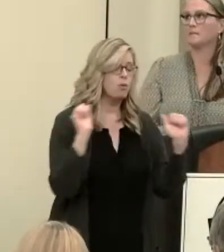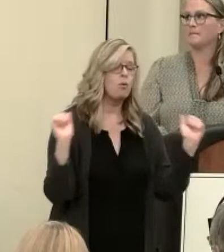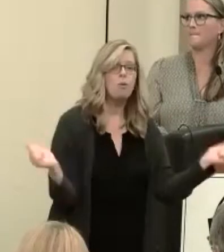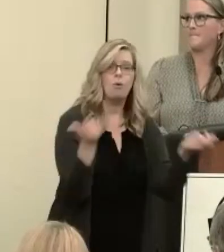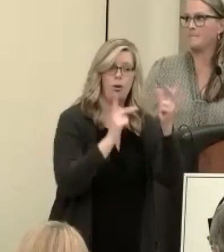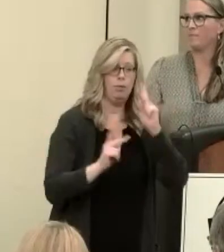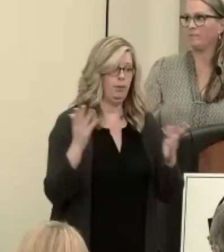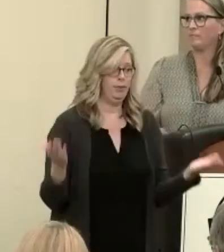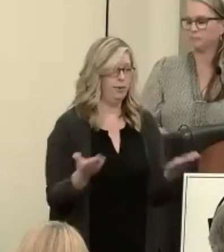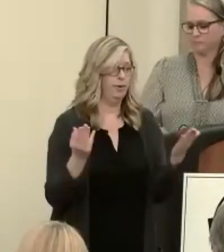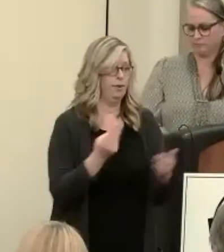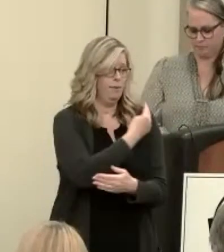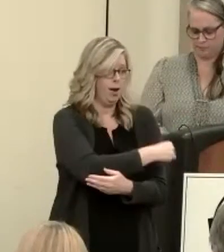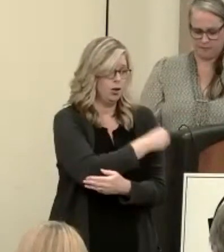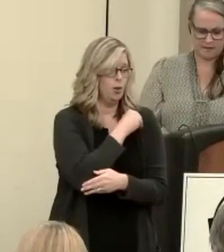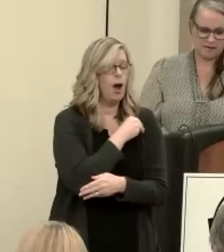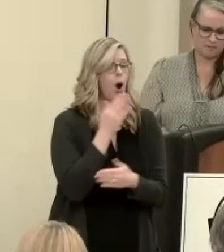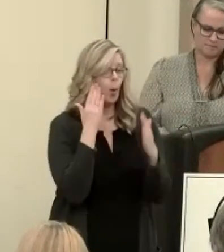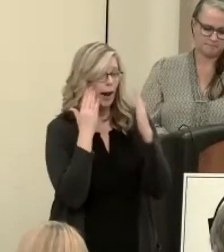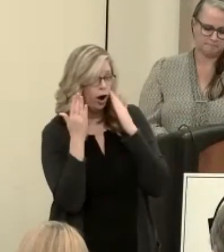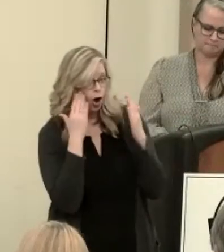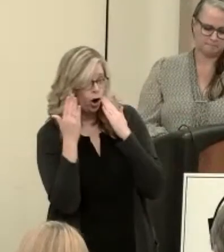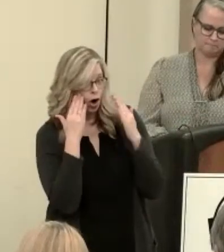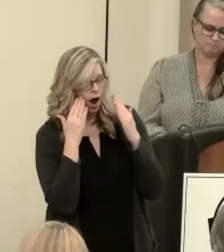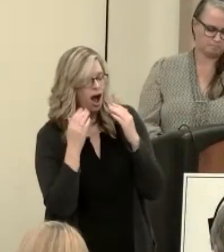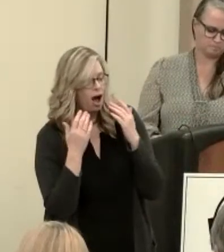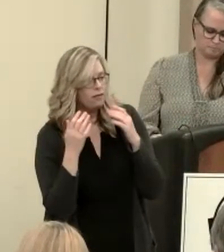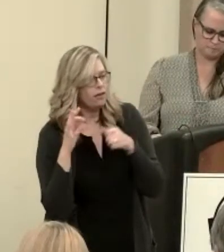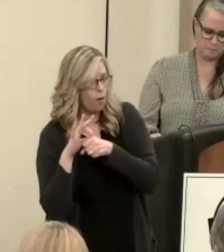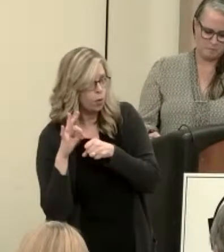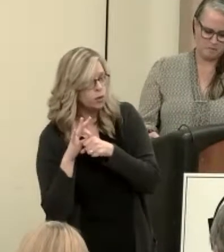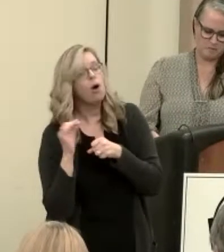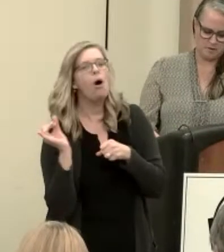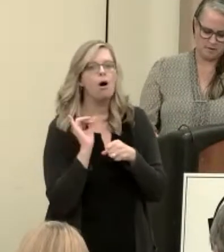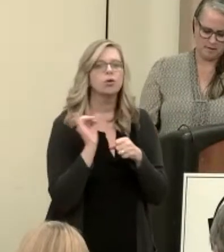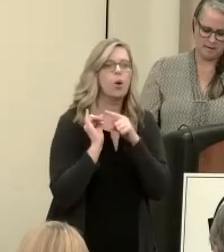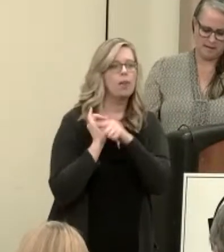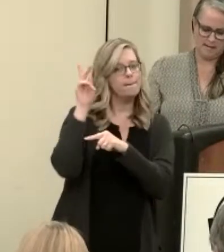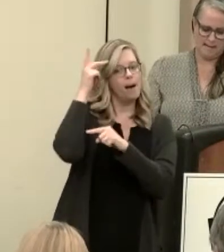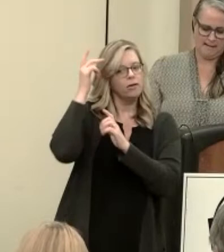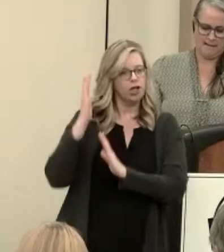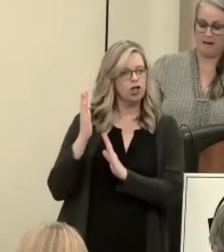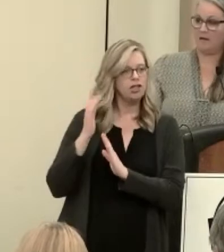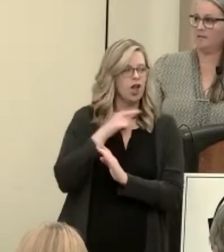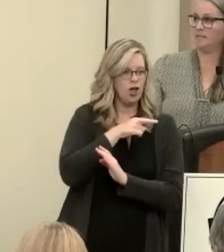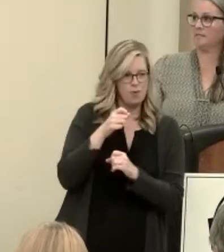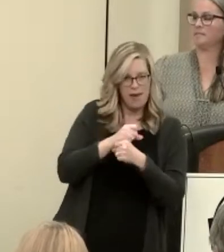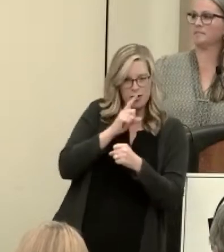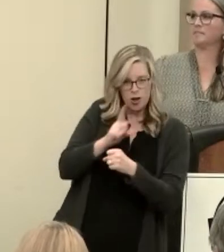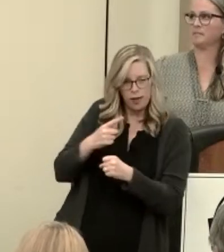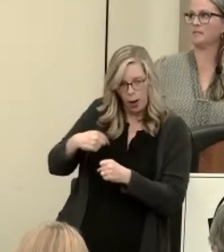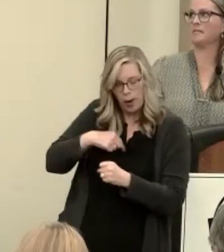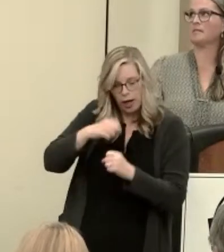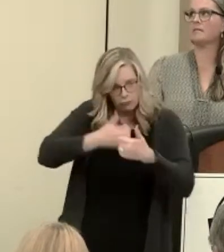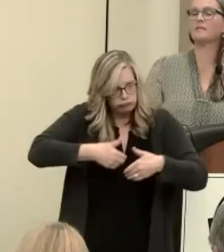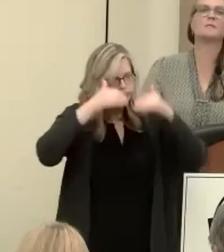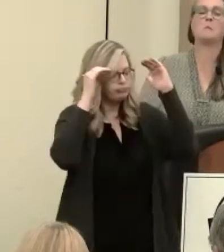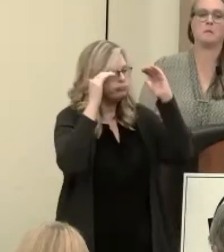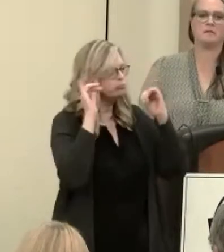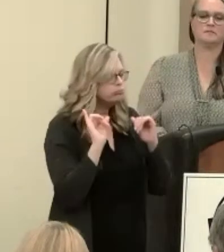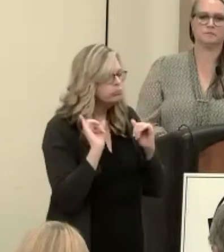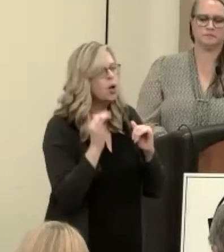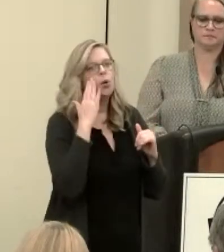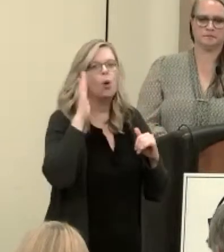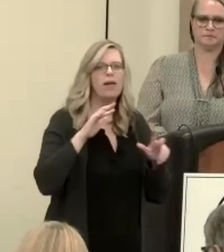is aware of the campaign and that politicians are taking note of the campaign and taking action to ensure that everybody